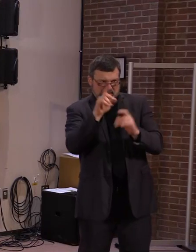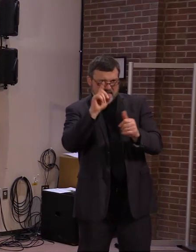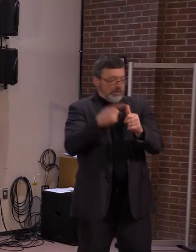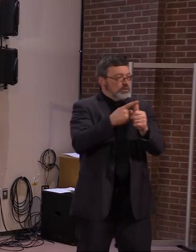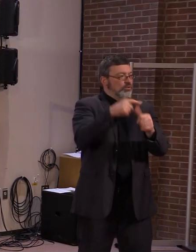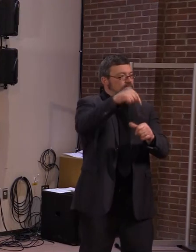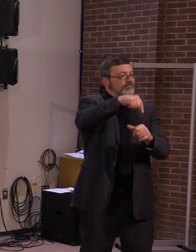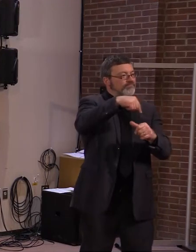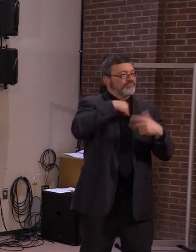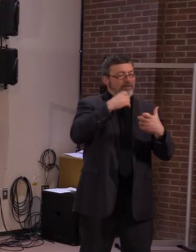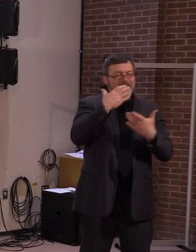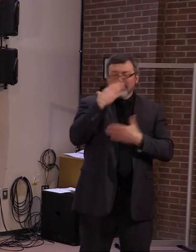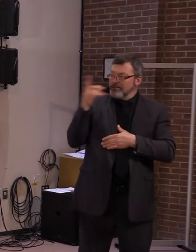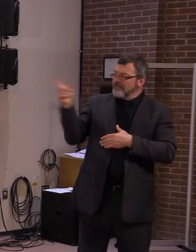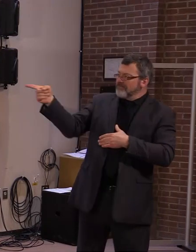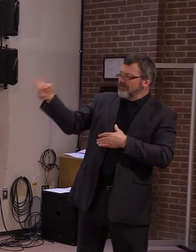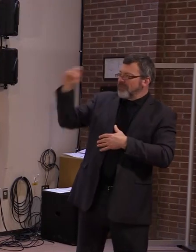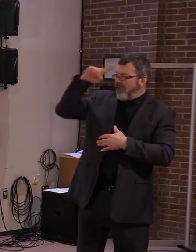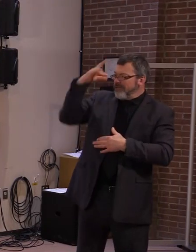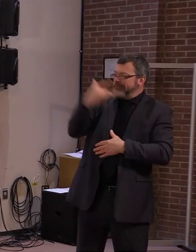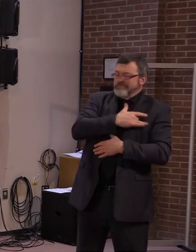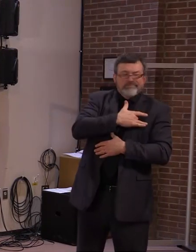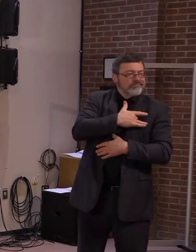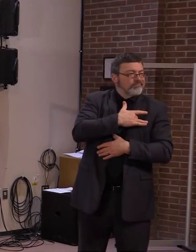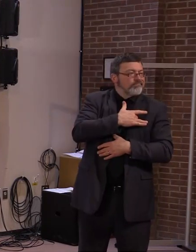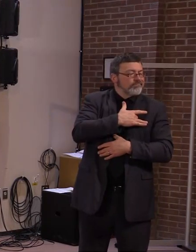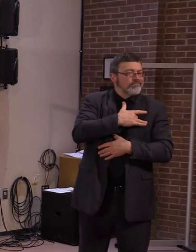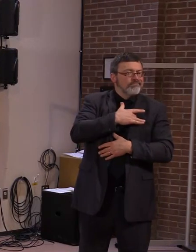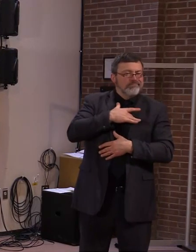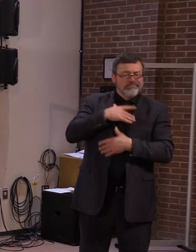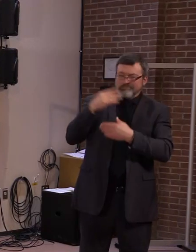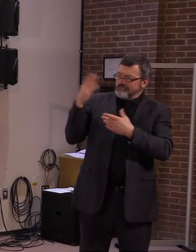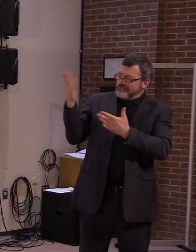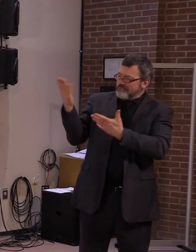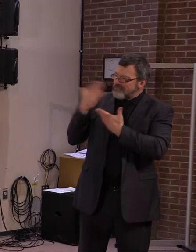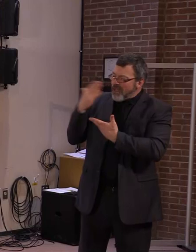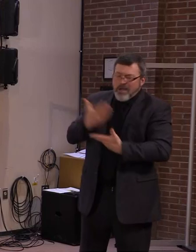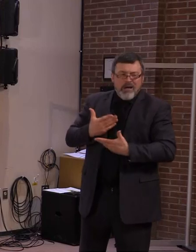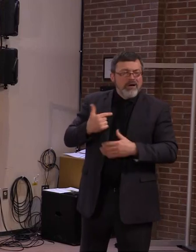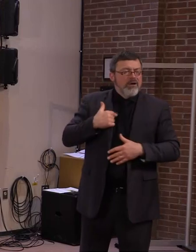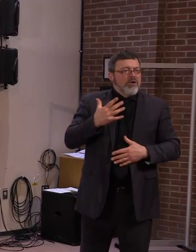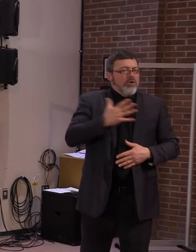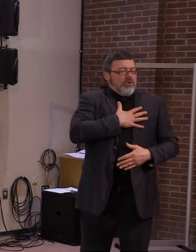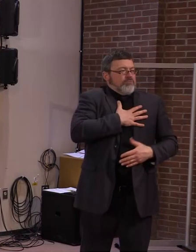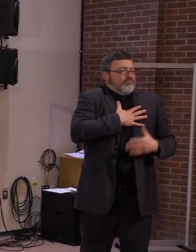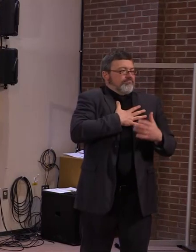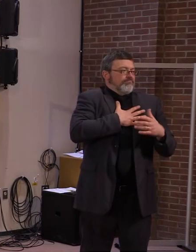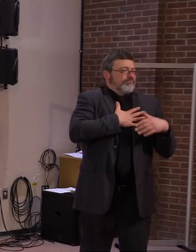thank the governor for his very kind words.